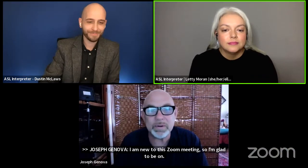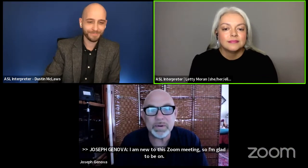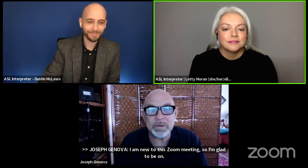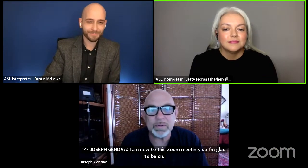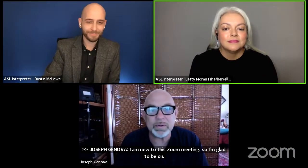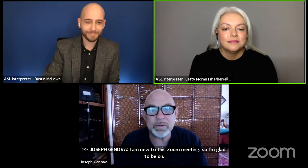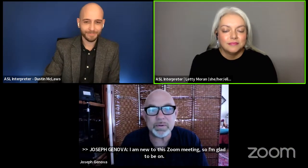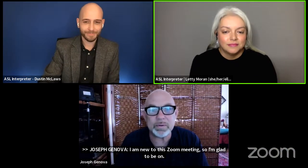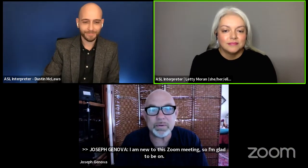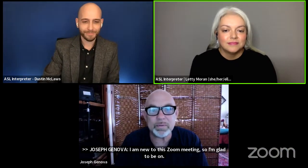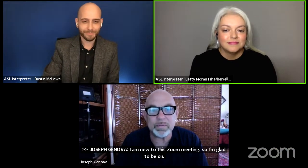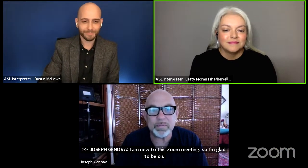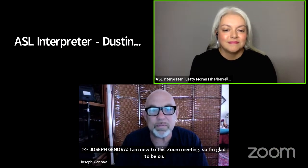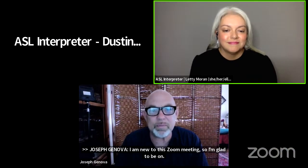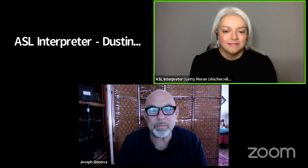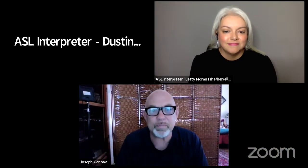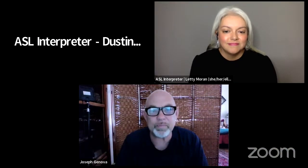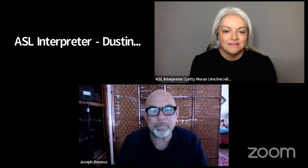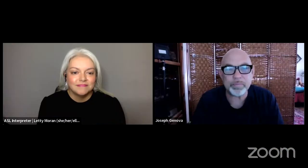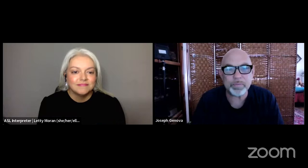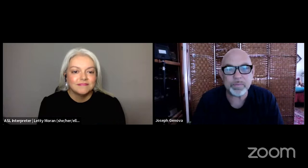ahead.